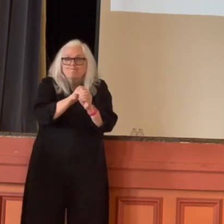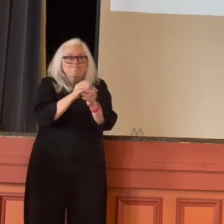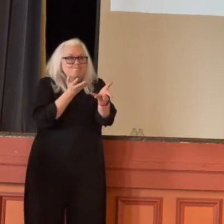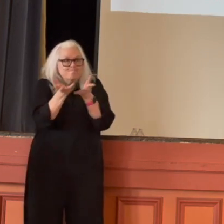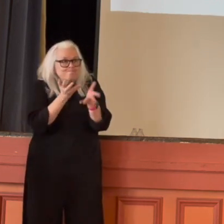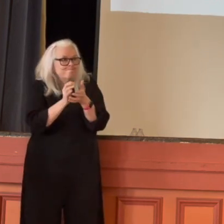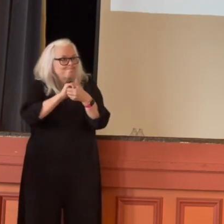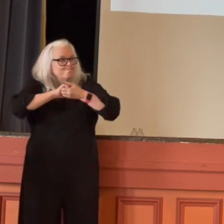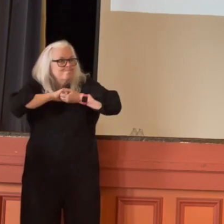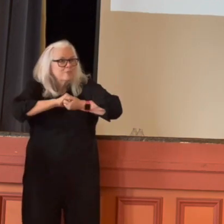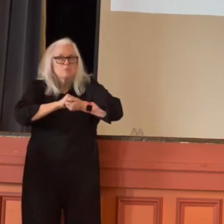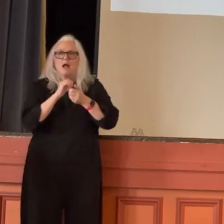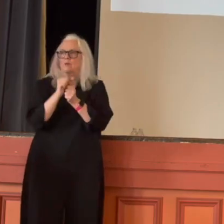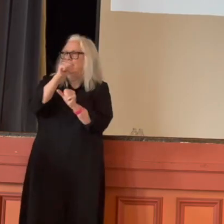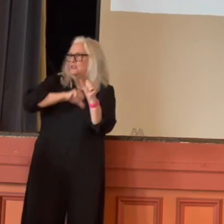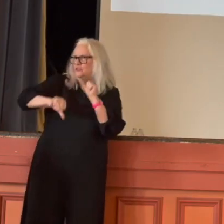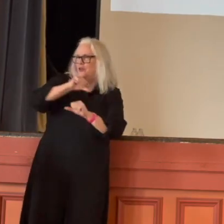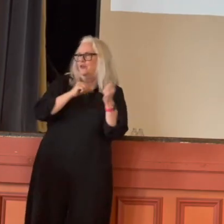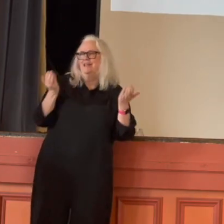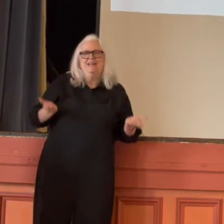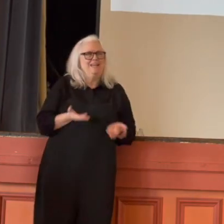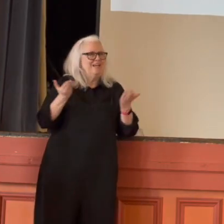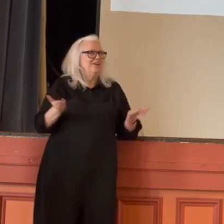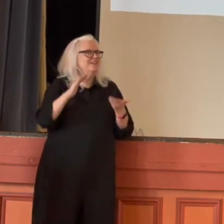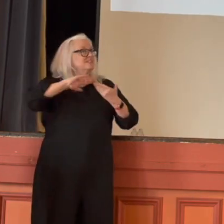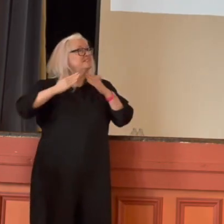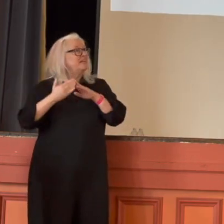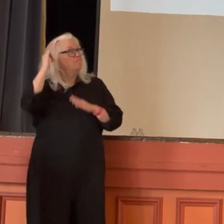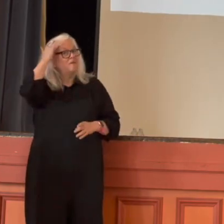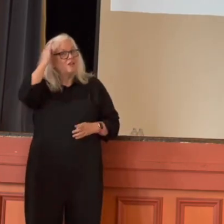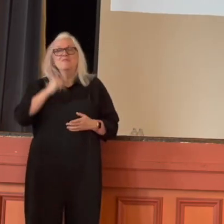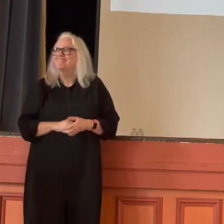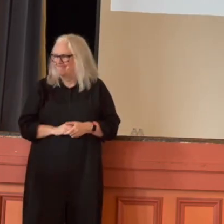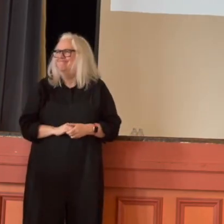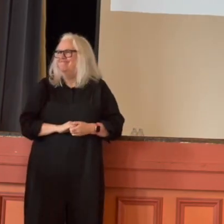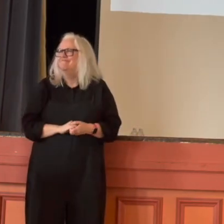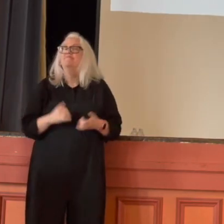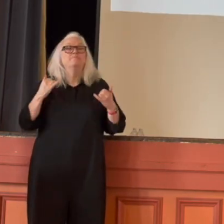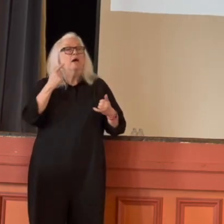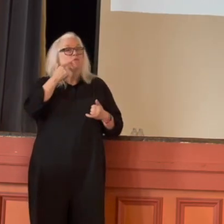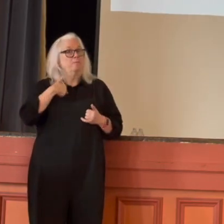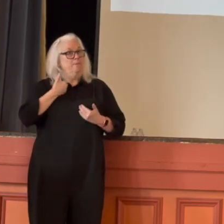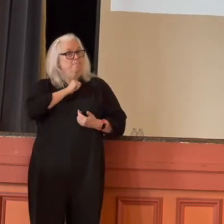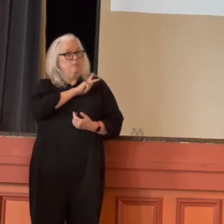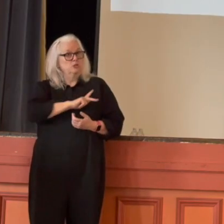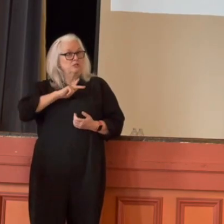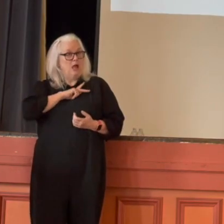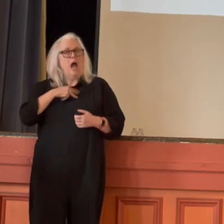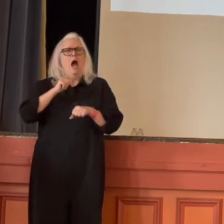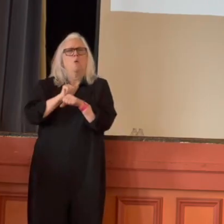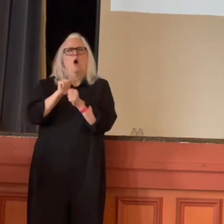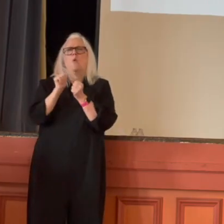with community members in the city of Buffalo in this journey. Now, for me personally, I've been working with